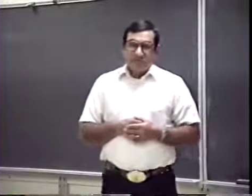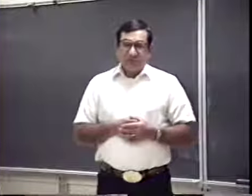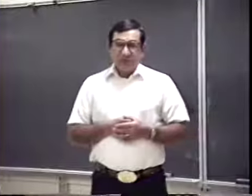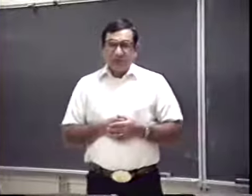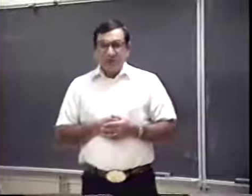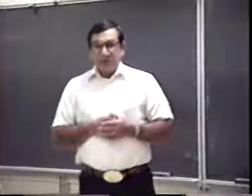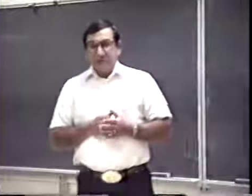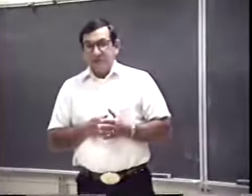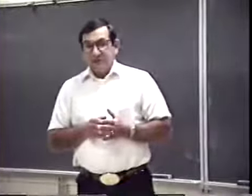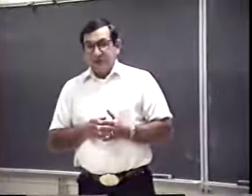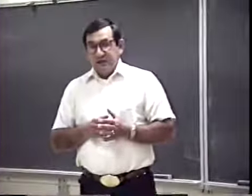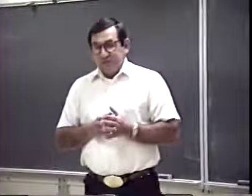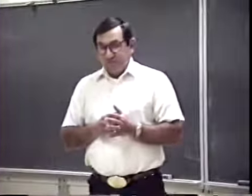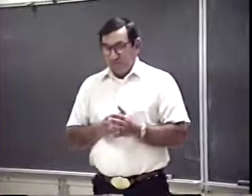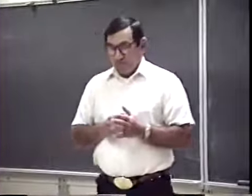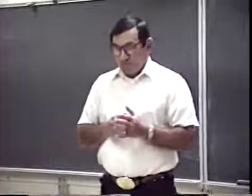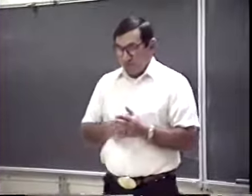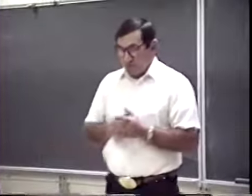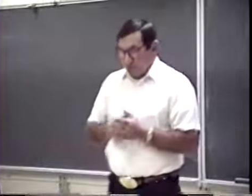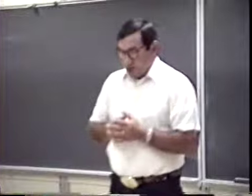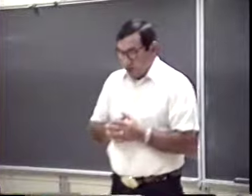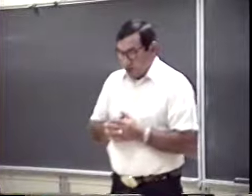You will eat nothing but the dead."